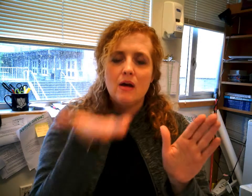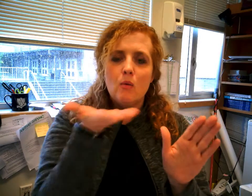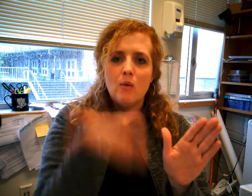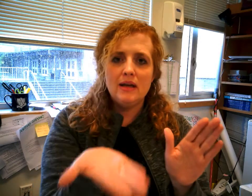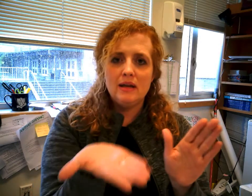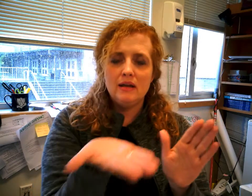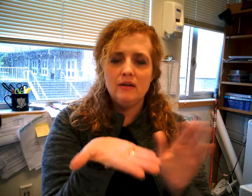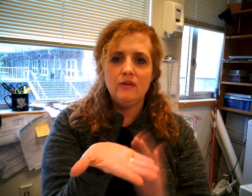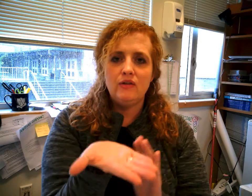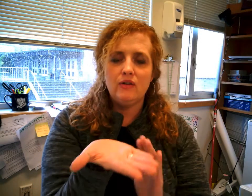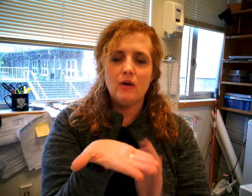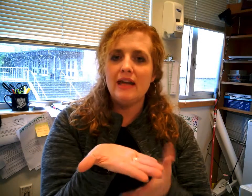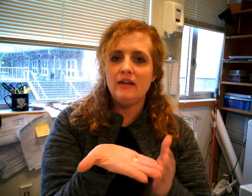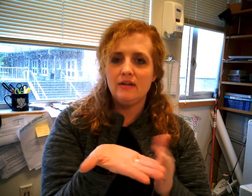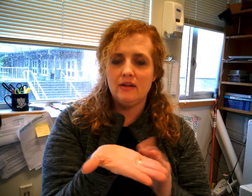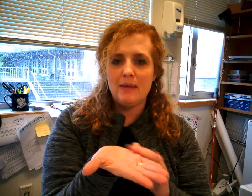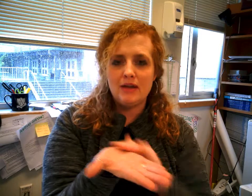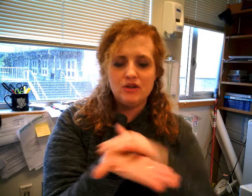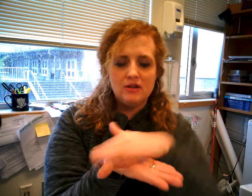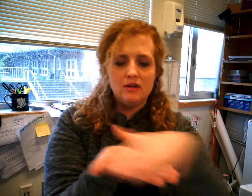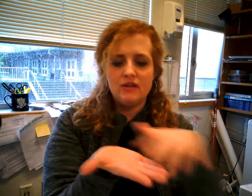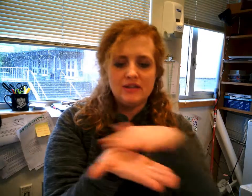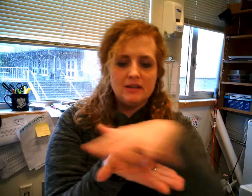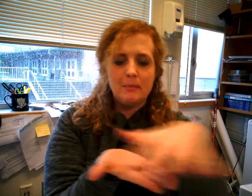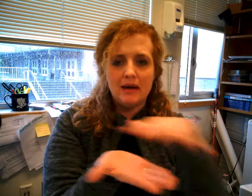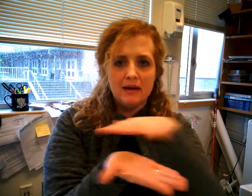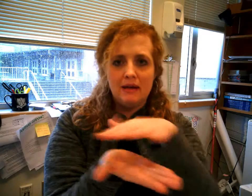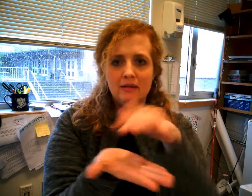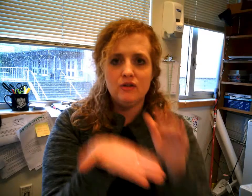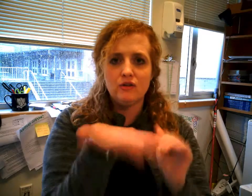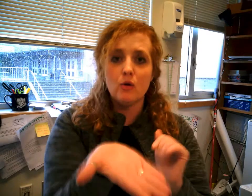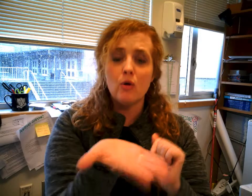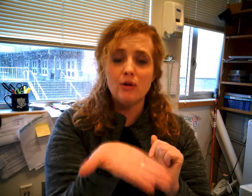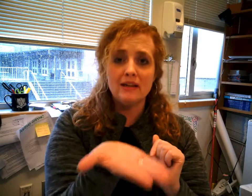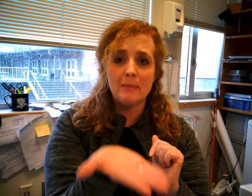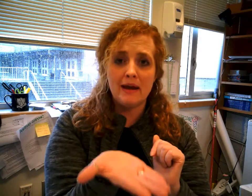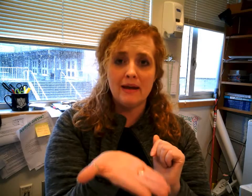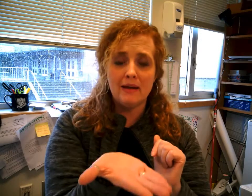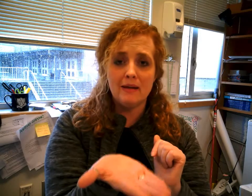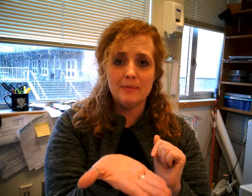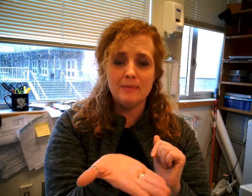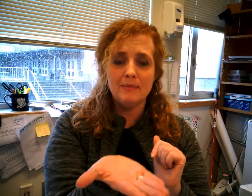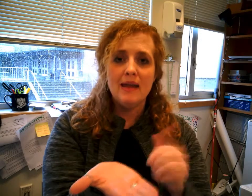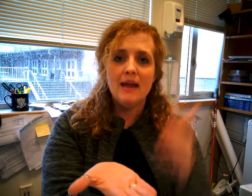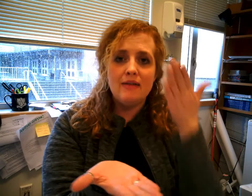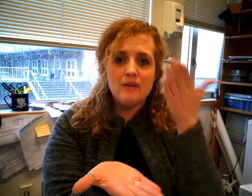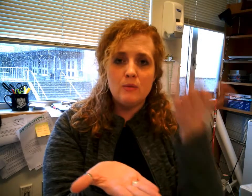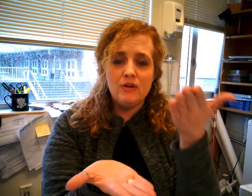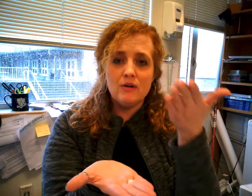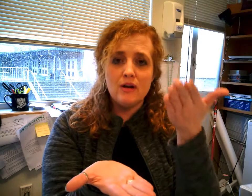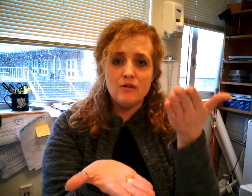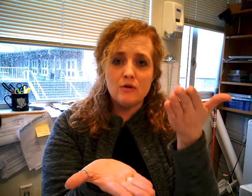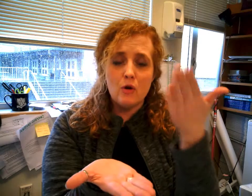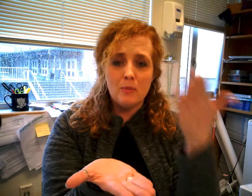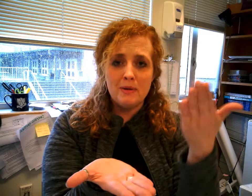One is like, imagine this is the pie, so you're holding the pie up, And then with your other open